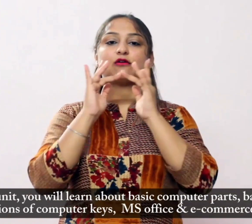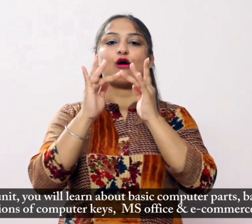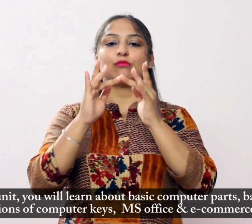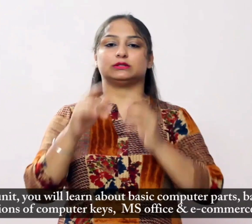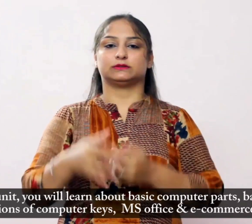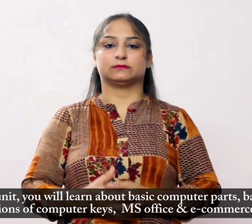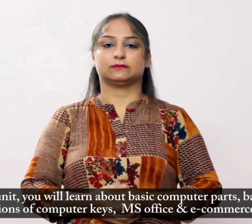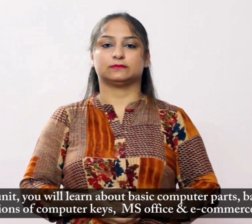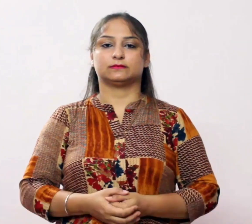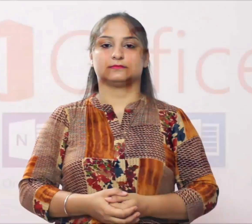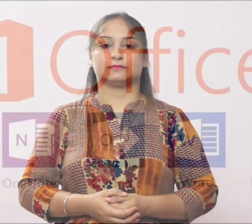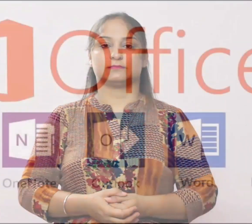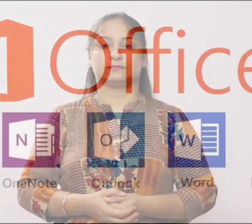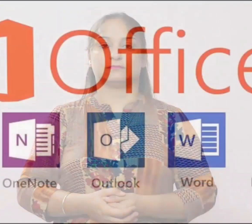e-commerce.